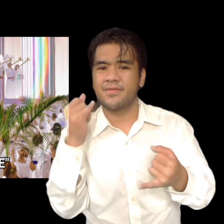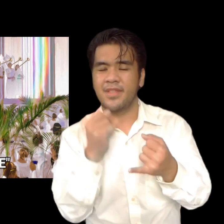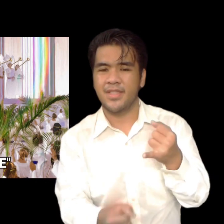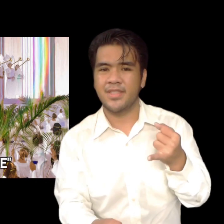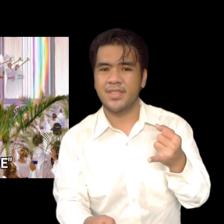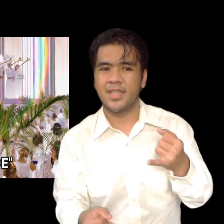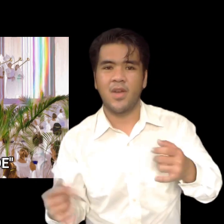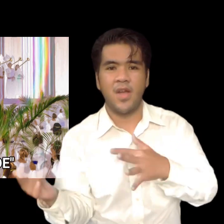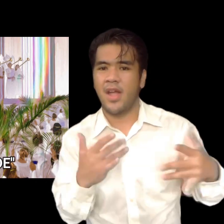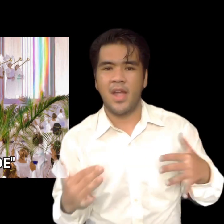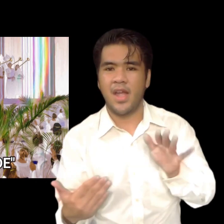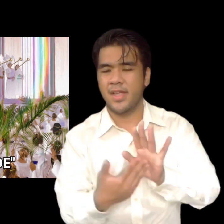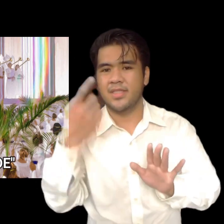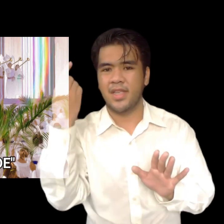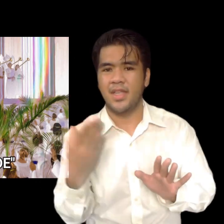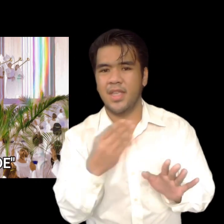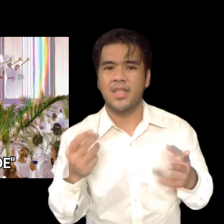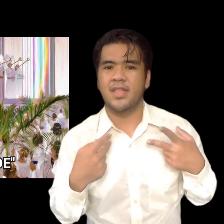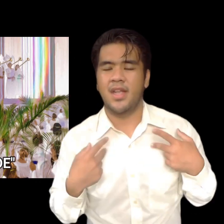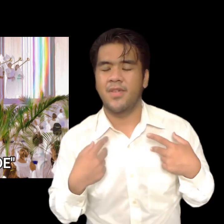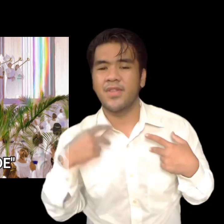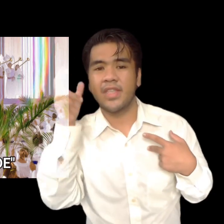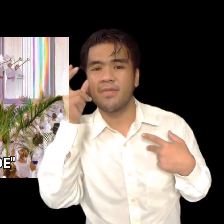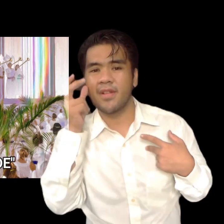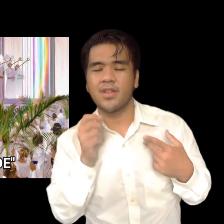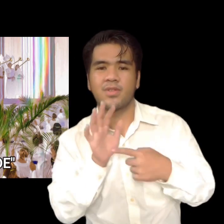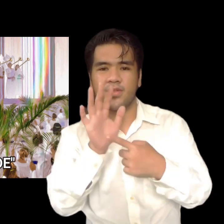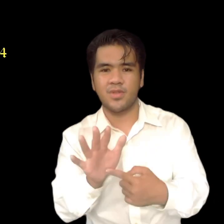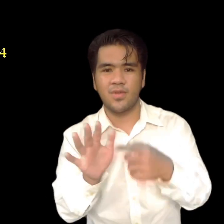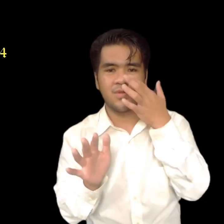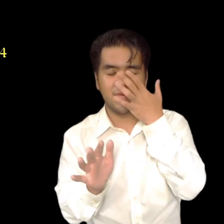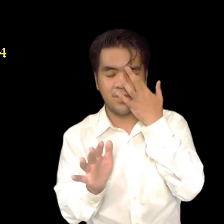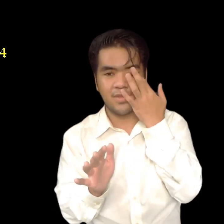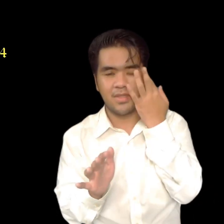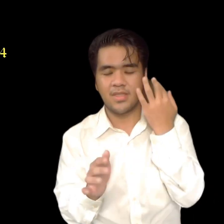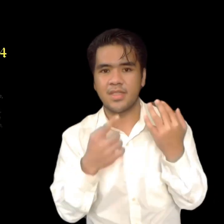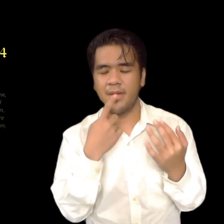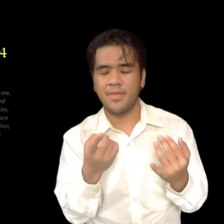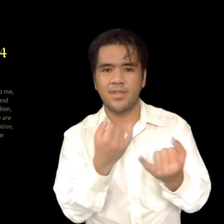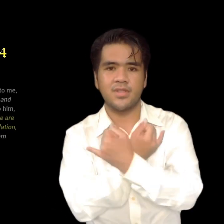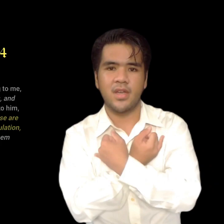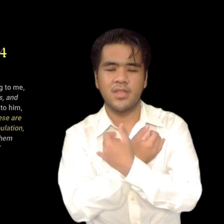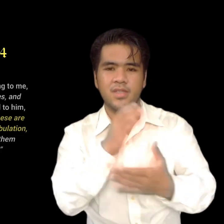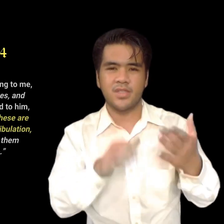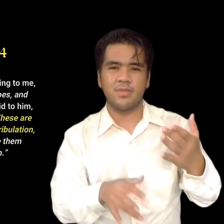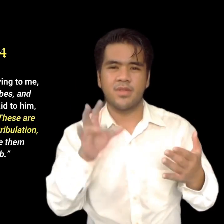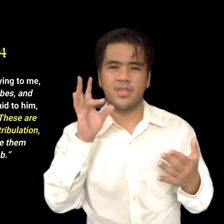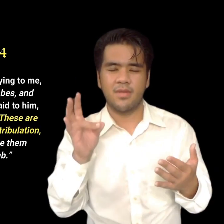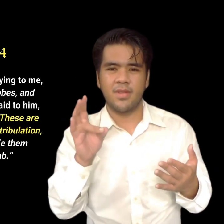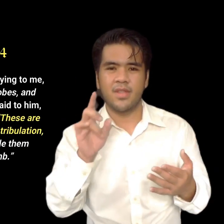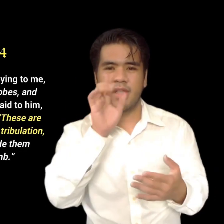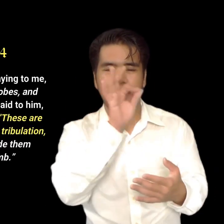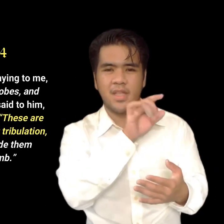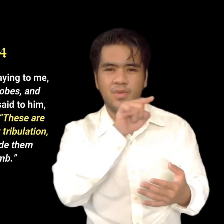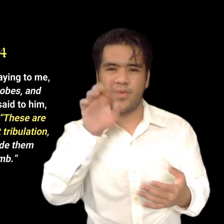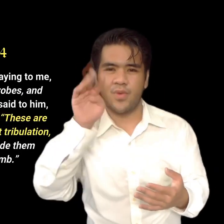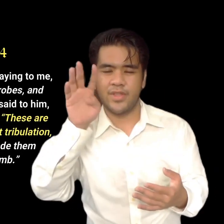Lamb clothed with white robes and palms in their hands. They are the ones who came out, take note, came out of great